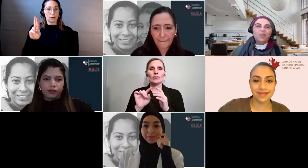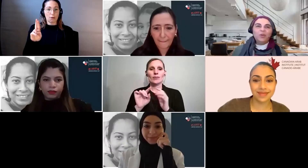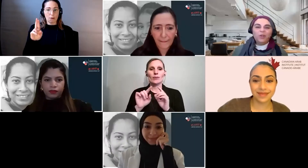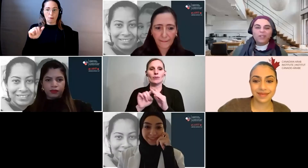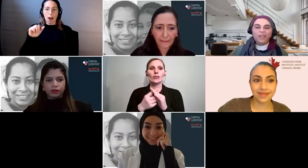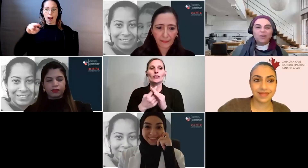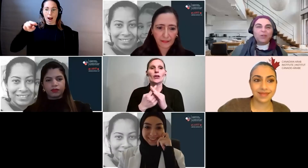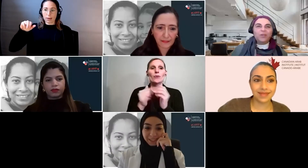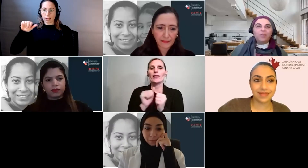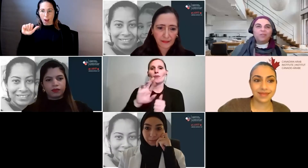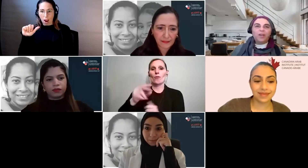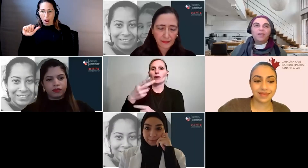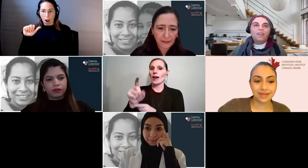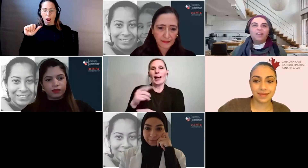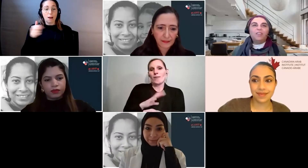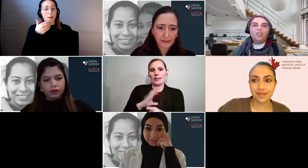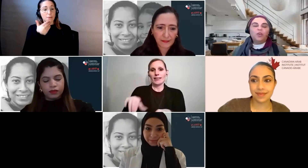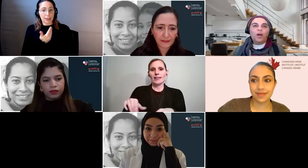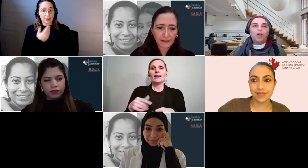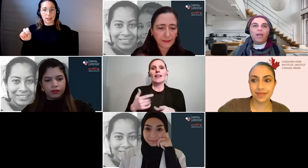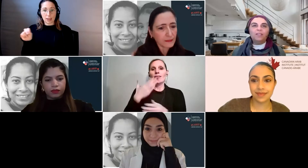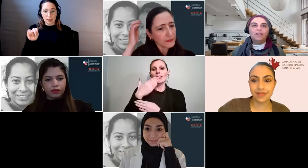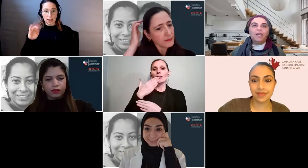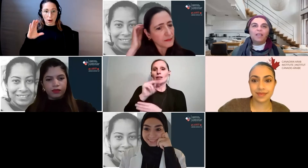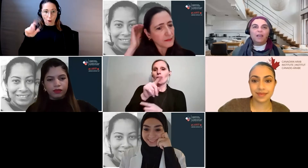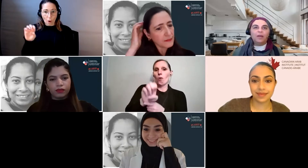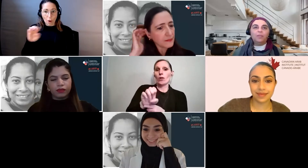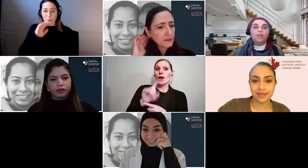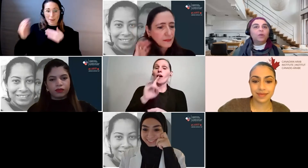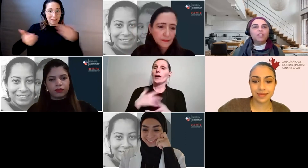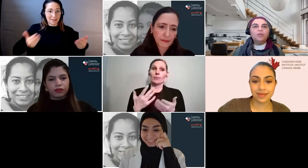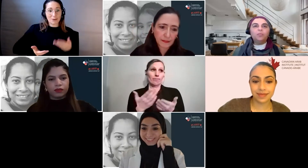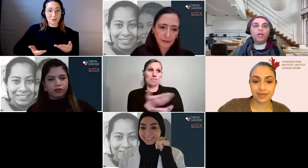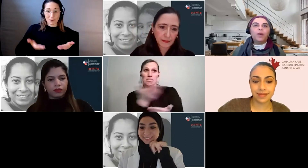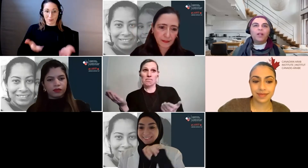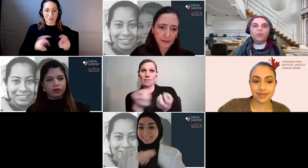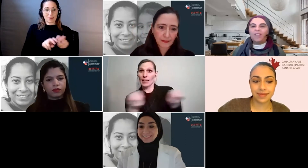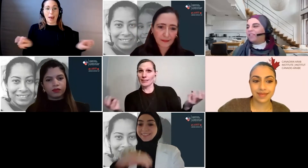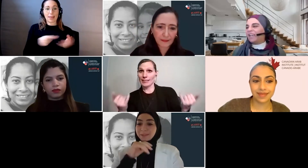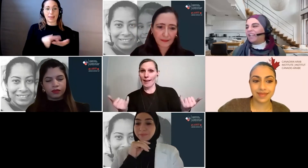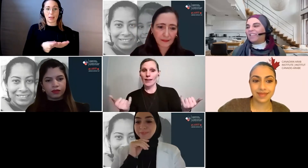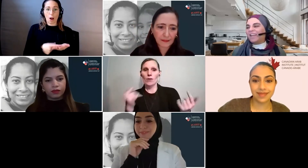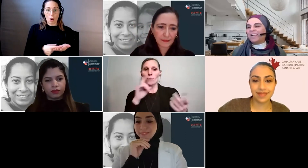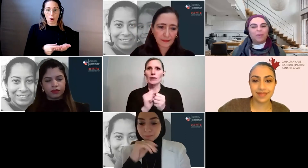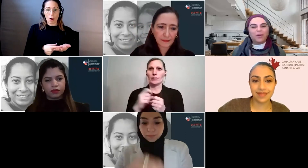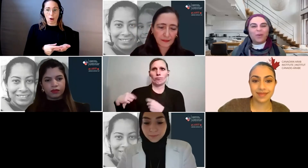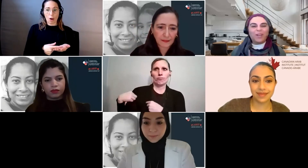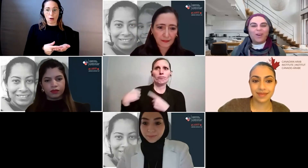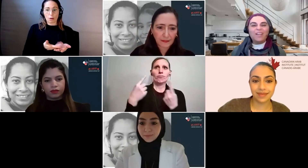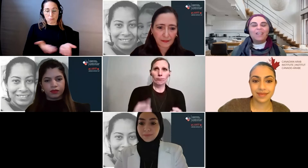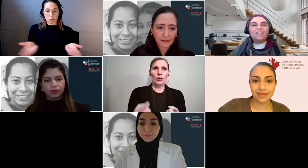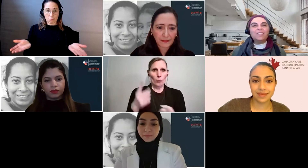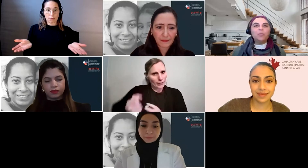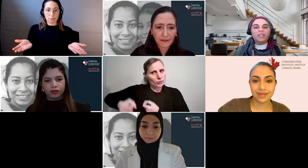Thank you, Nicole, and welcome everyone. Even though our panel today weaves in pretty well with everything else that has been going